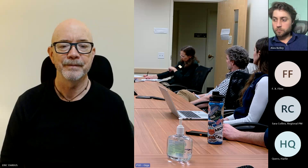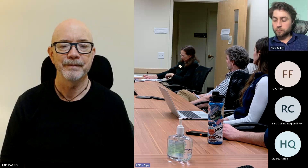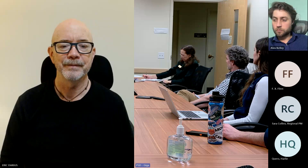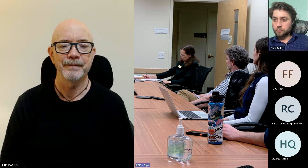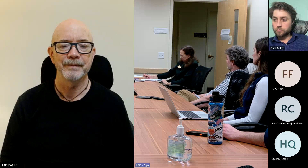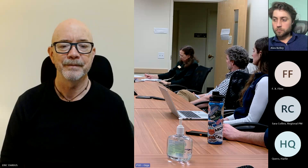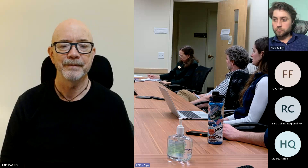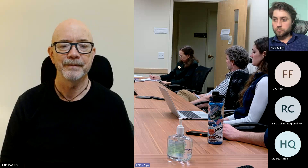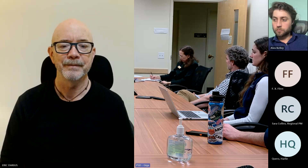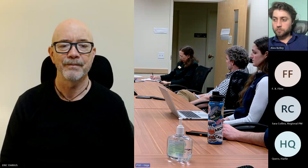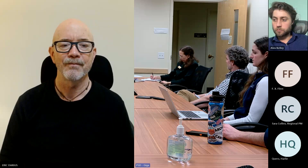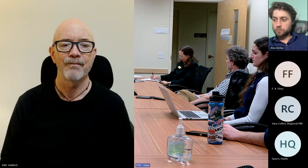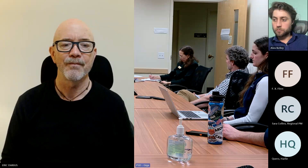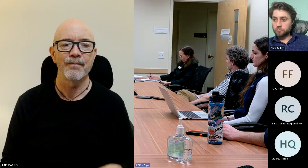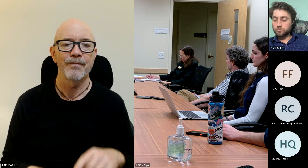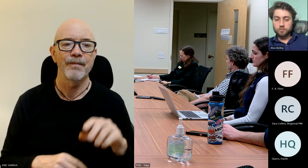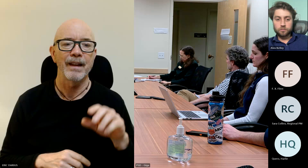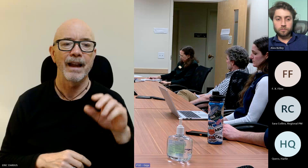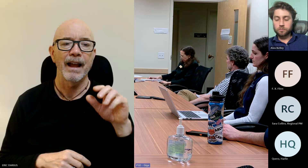The administration is